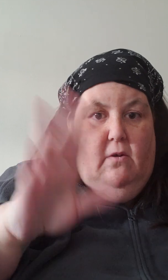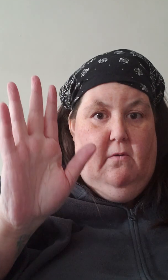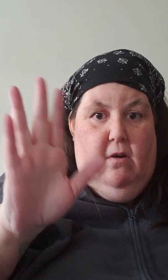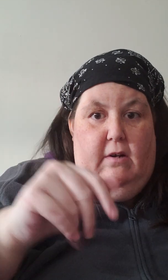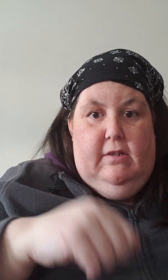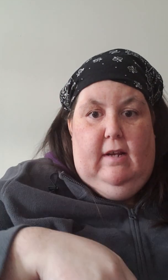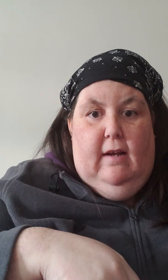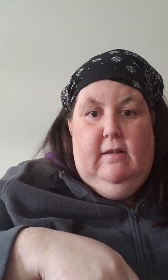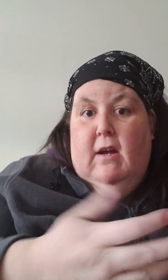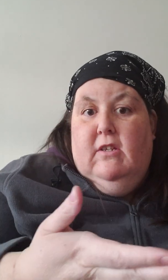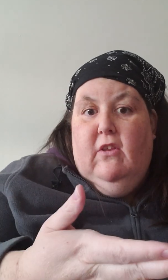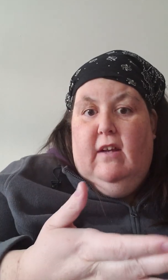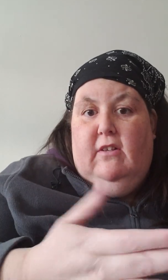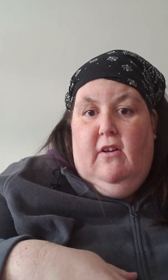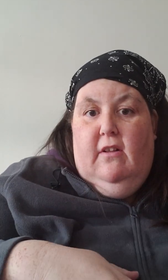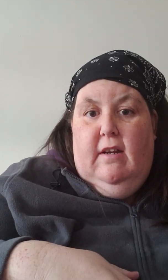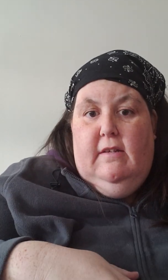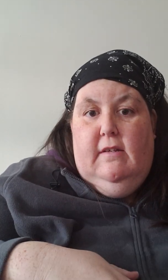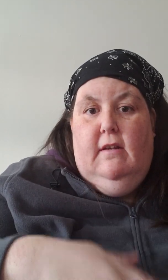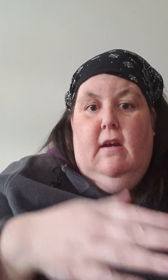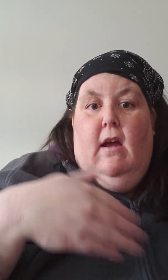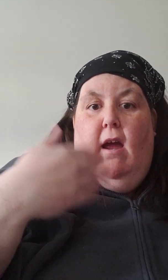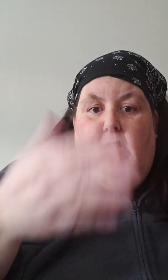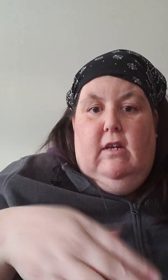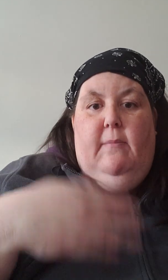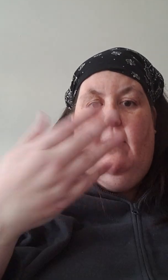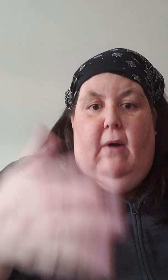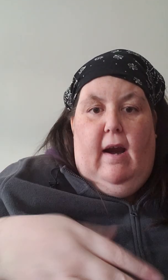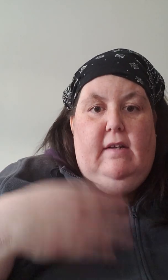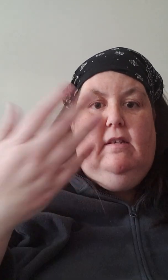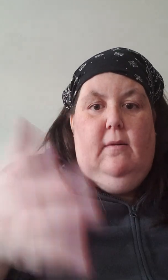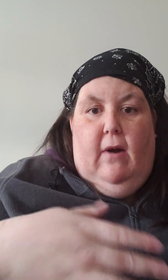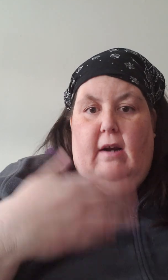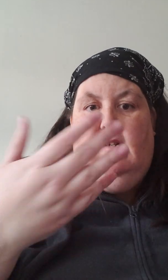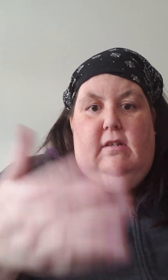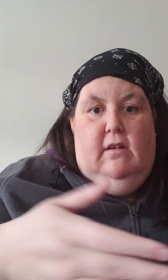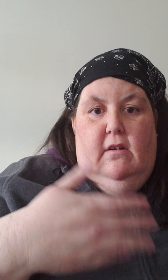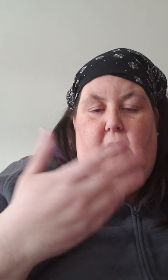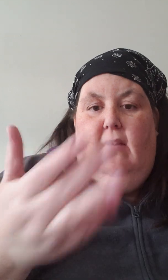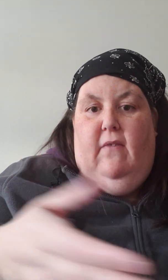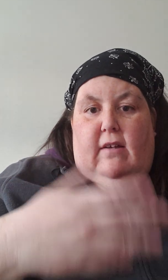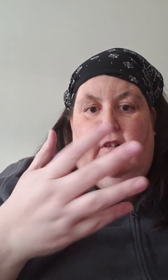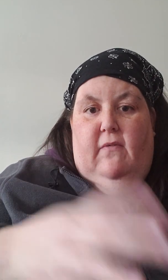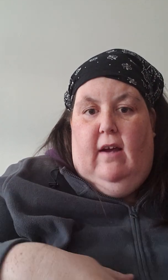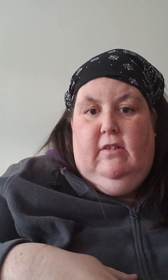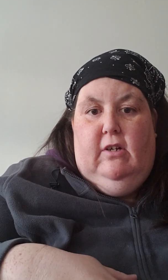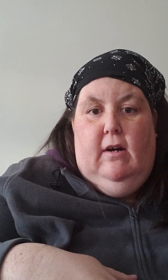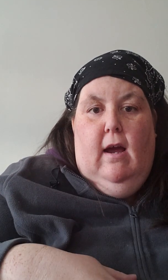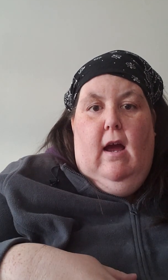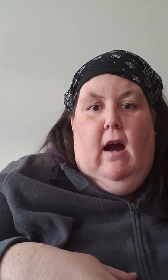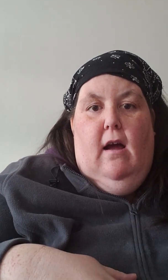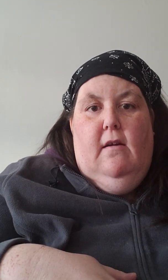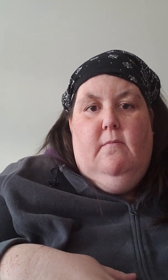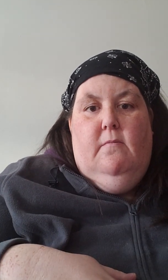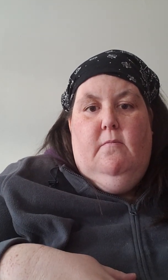You understand. So that's all it is. And as you keep on practicing and practicing, you'll get faster, faster. I